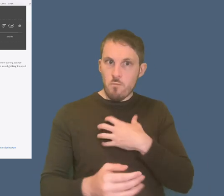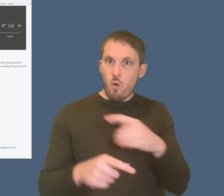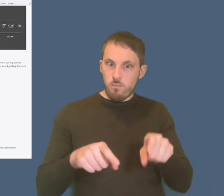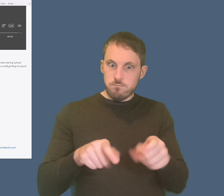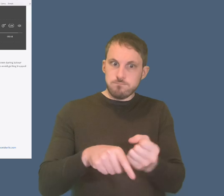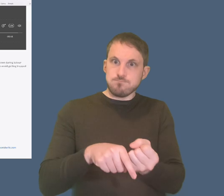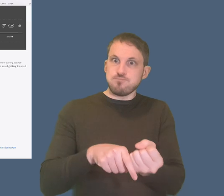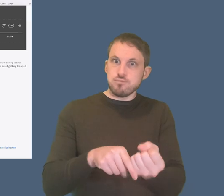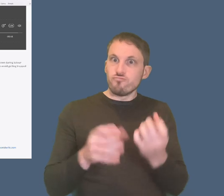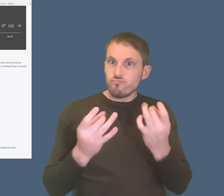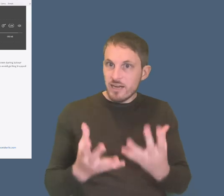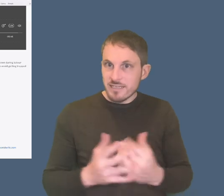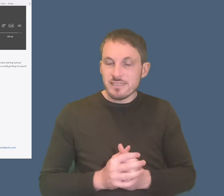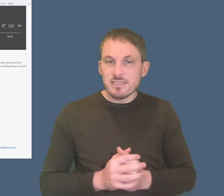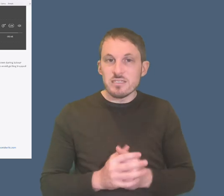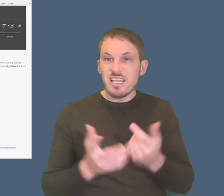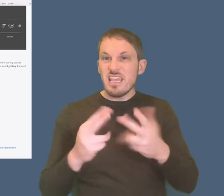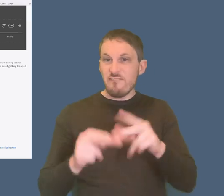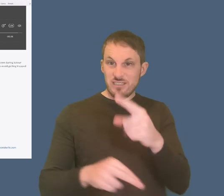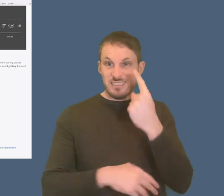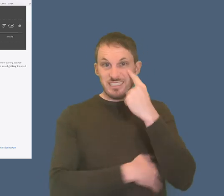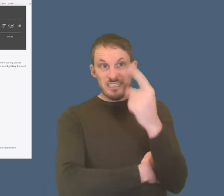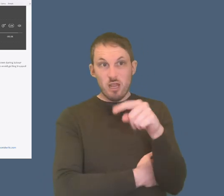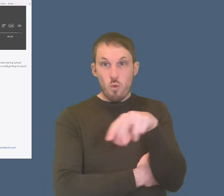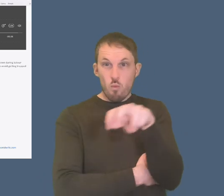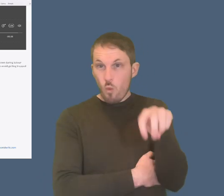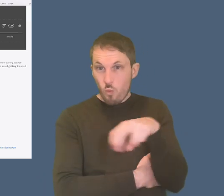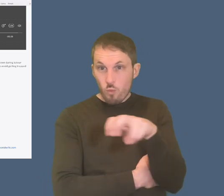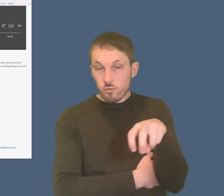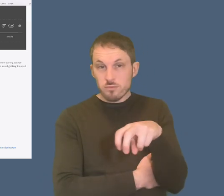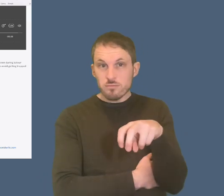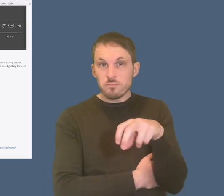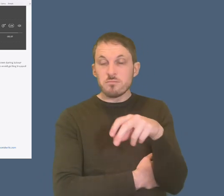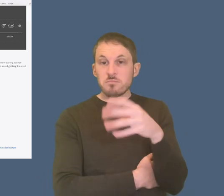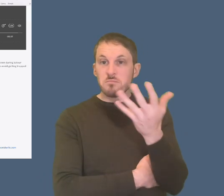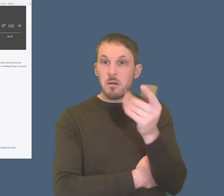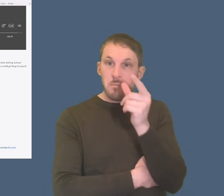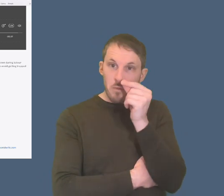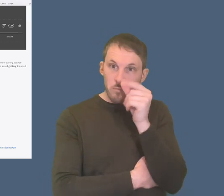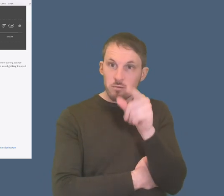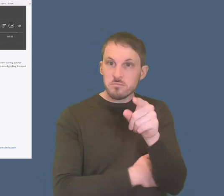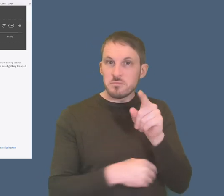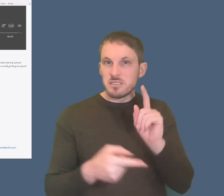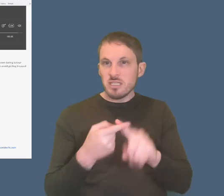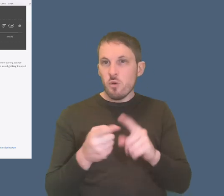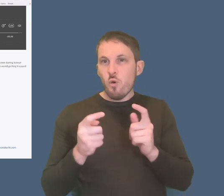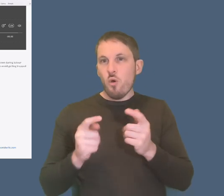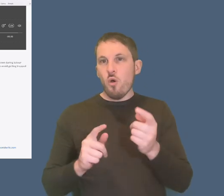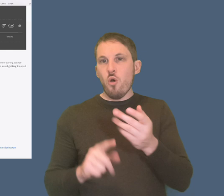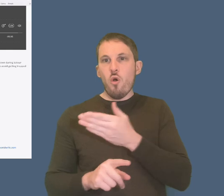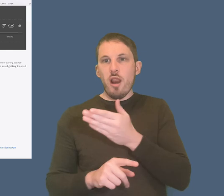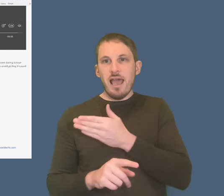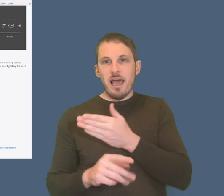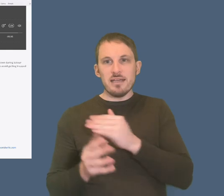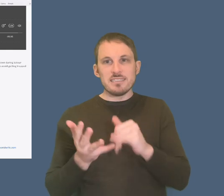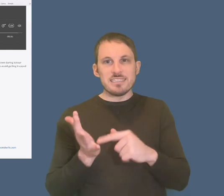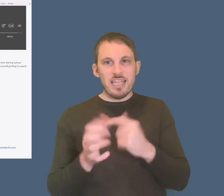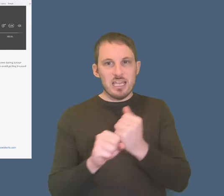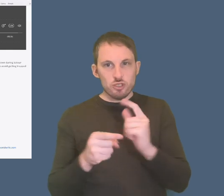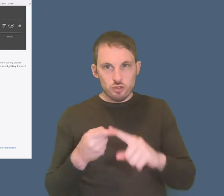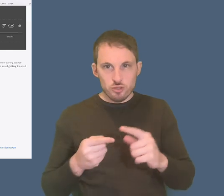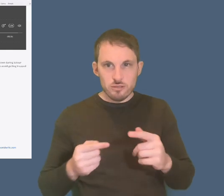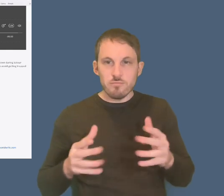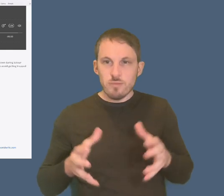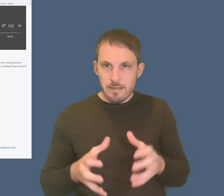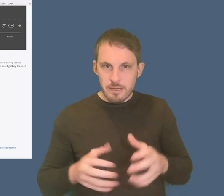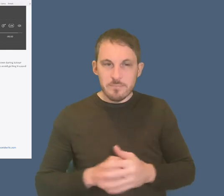labor. If she's still walking around swaying and moving a lot, it's possible that she's still in the earlier stages. And if